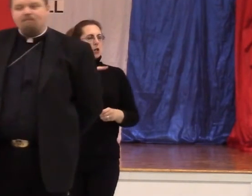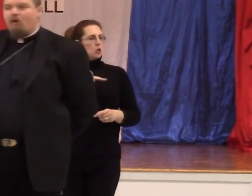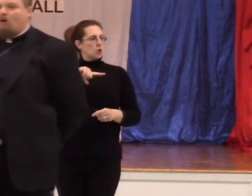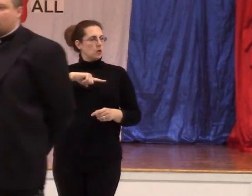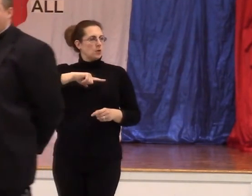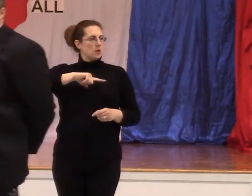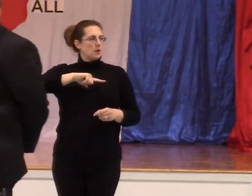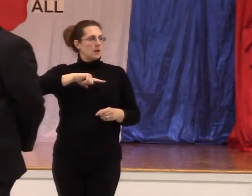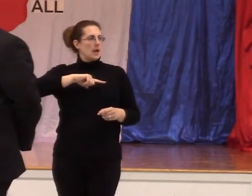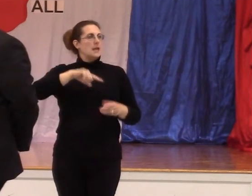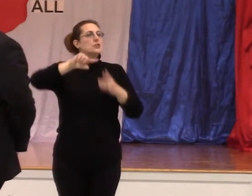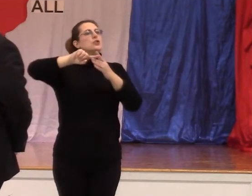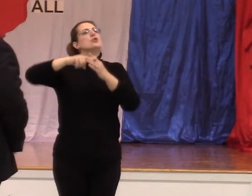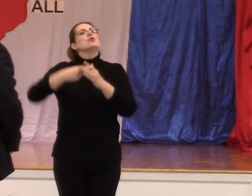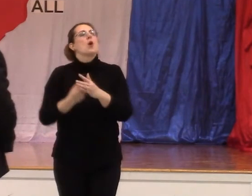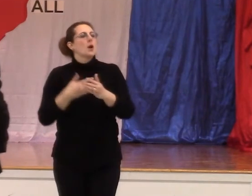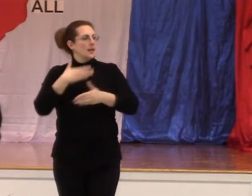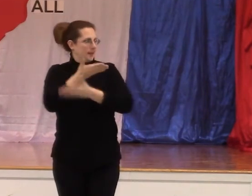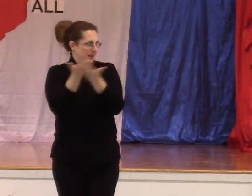getting the ball rolling.